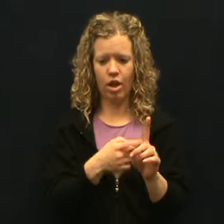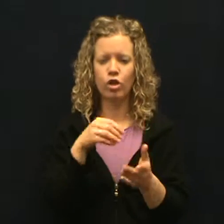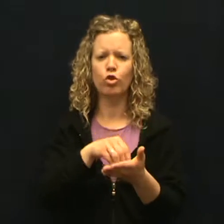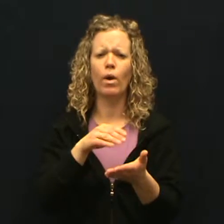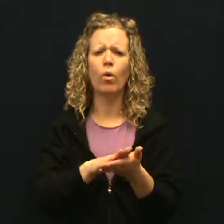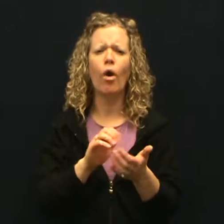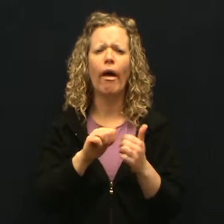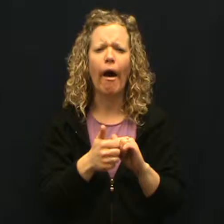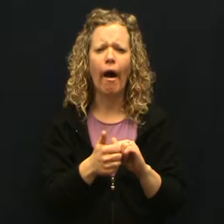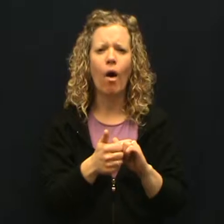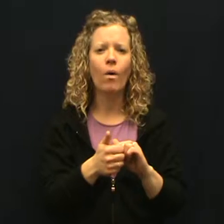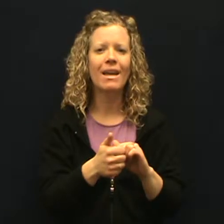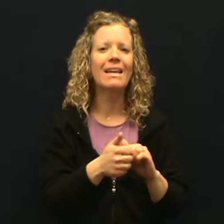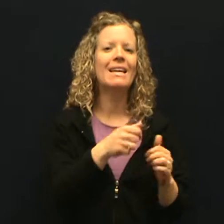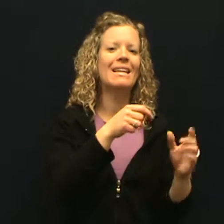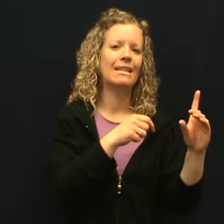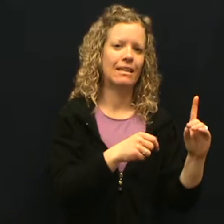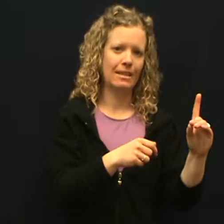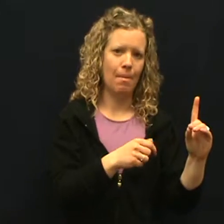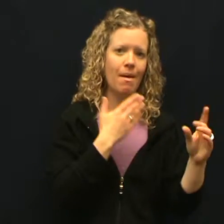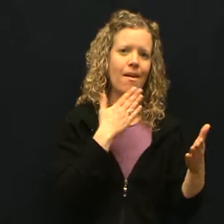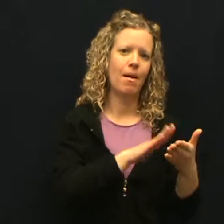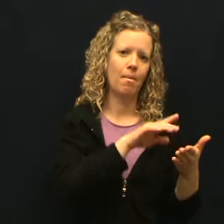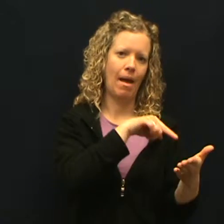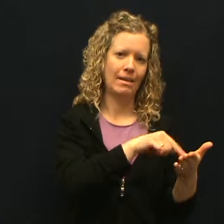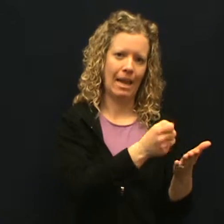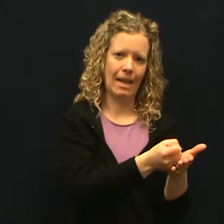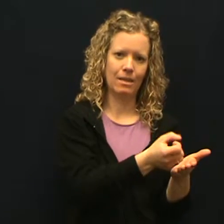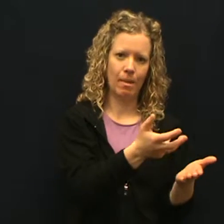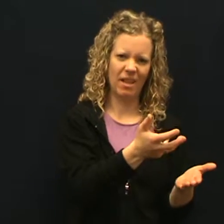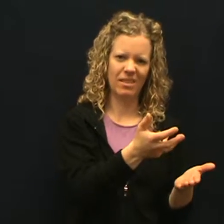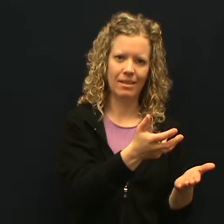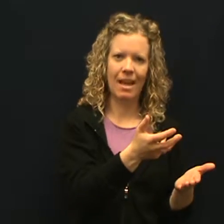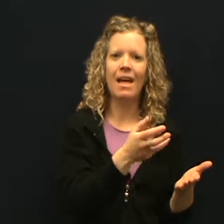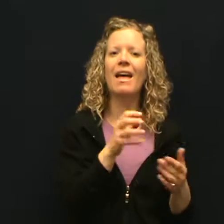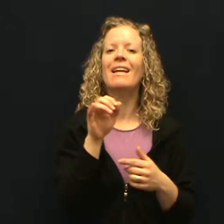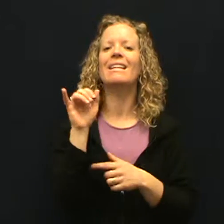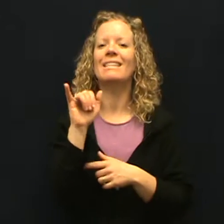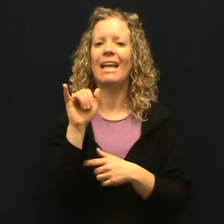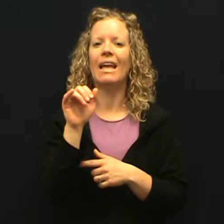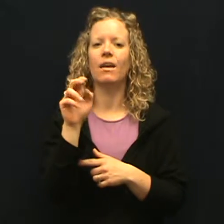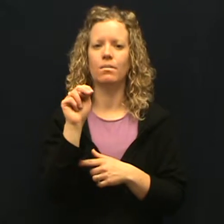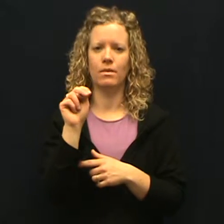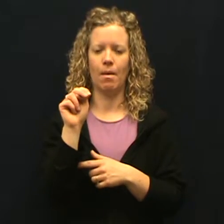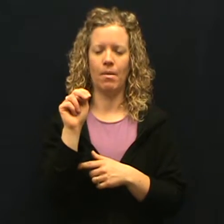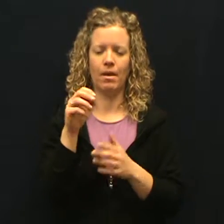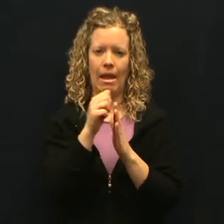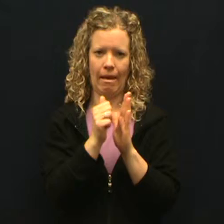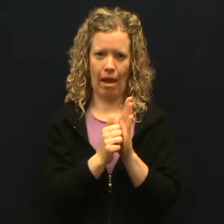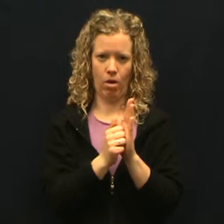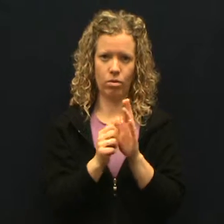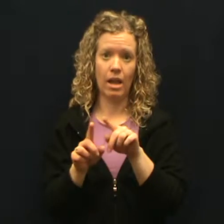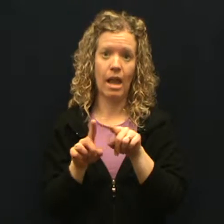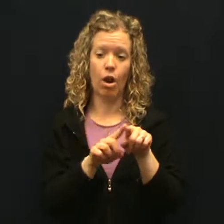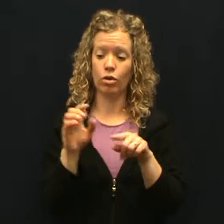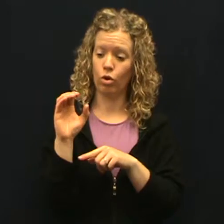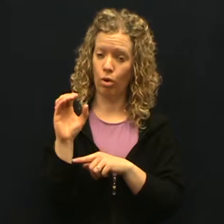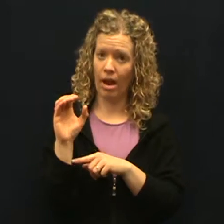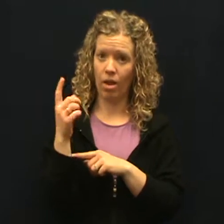debt expense, which is an income statement account, and a credit to the allowance for doubtful accounts,